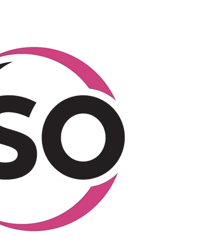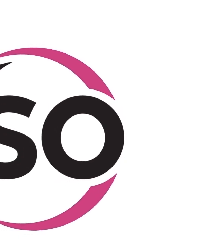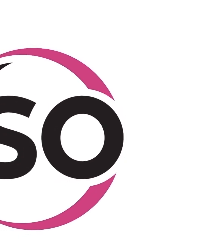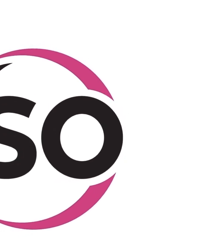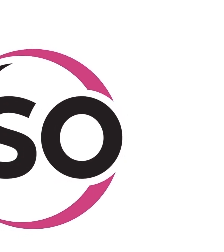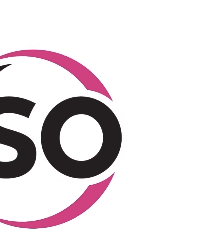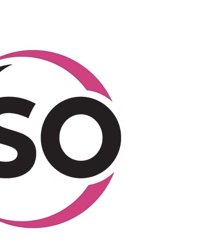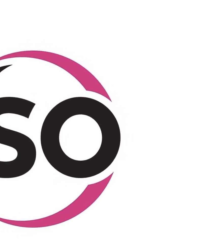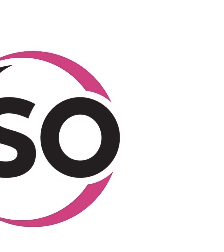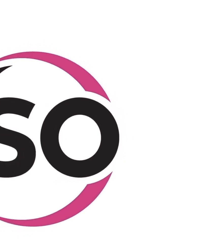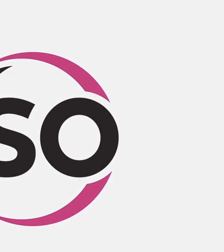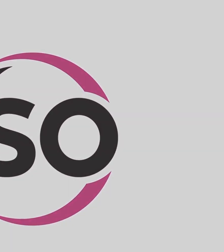VSO